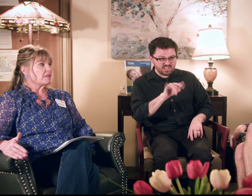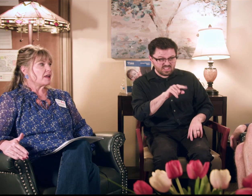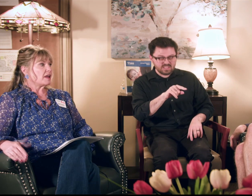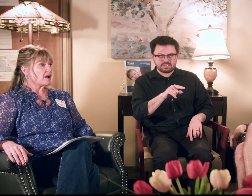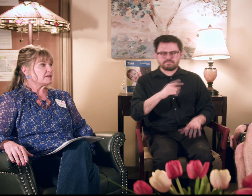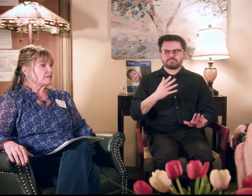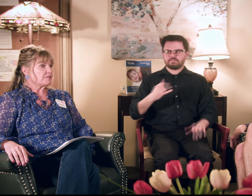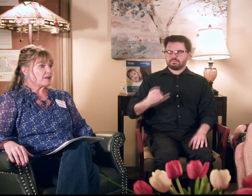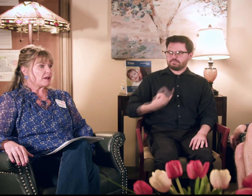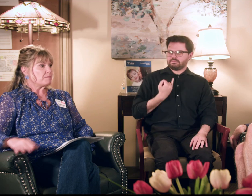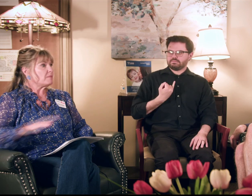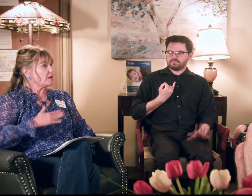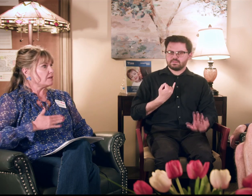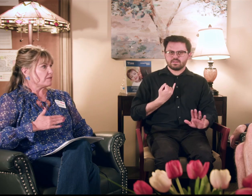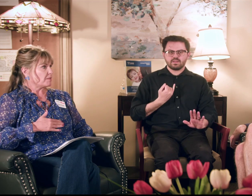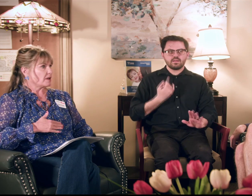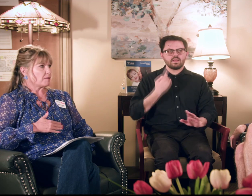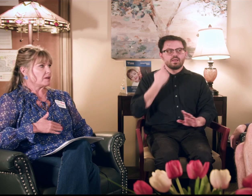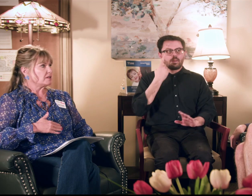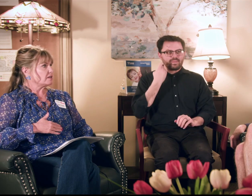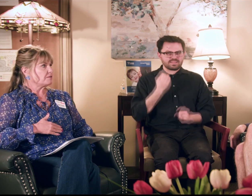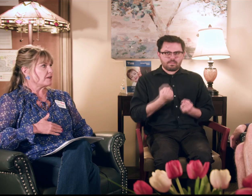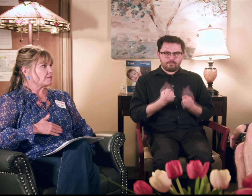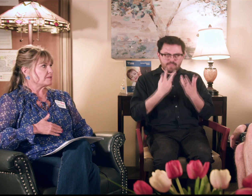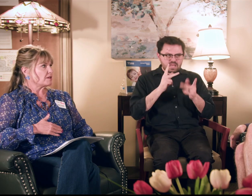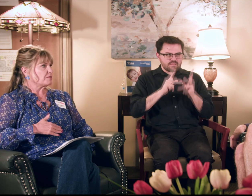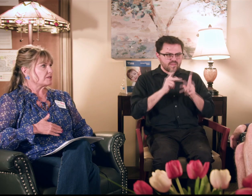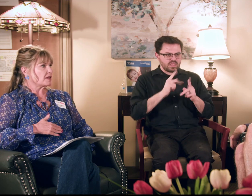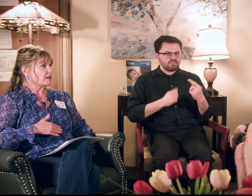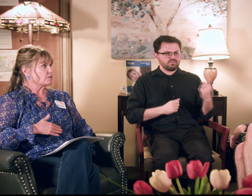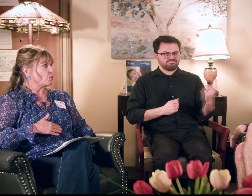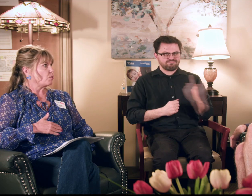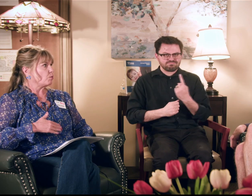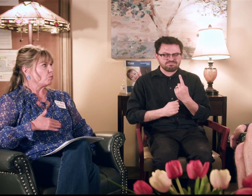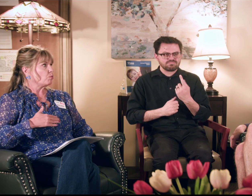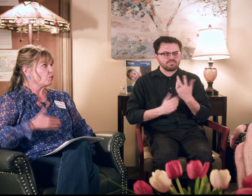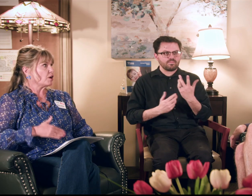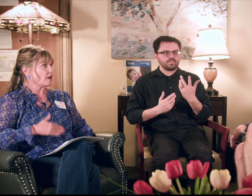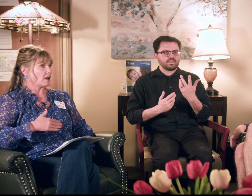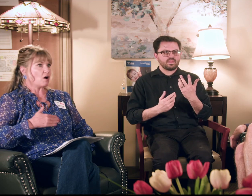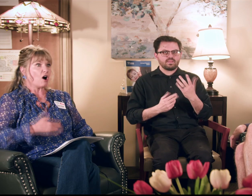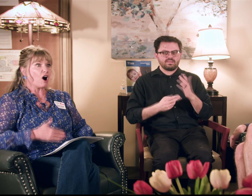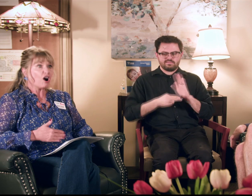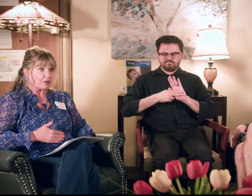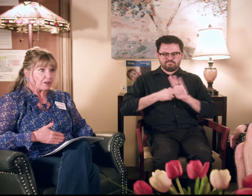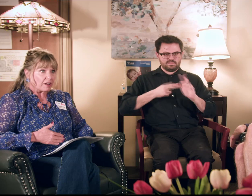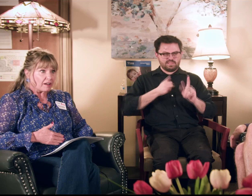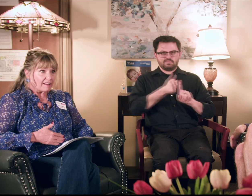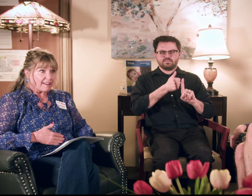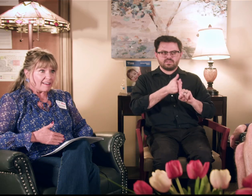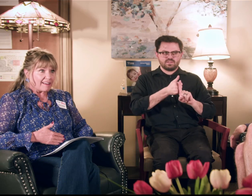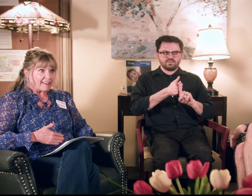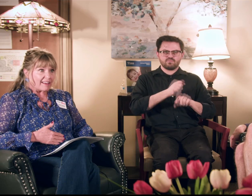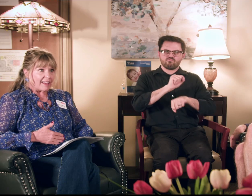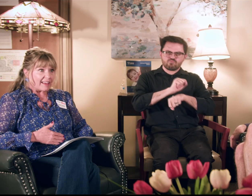because they identify, many of them that come and identify themselves as working